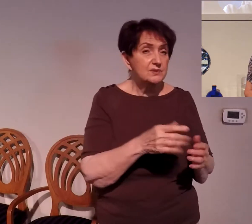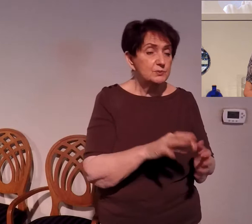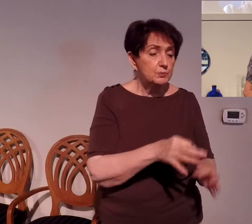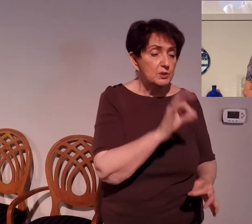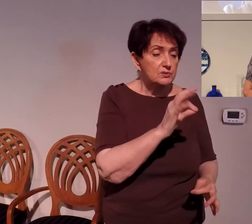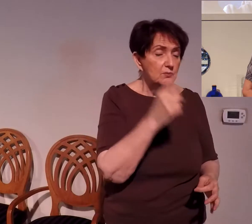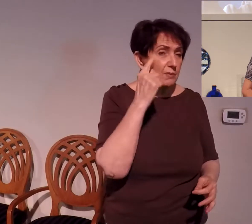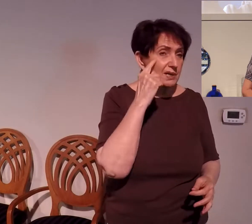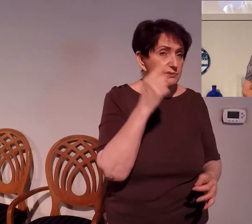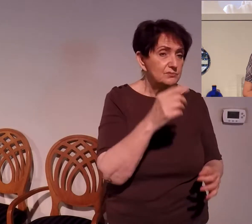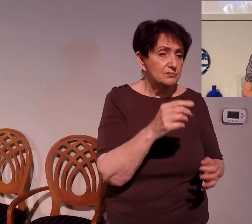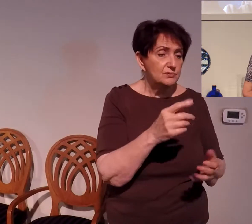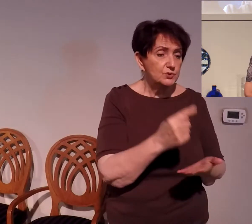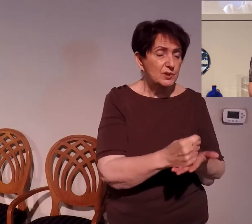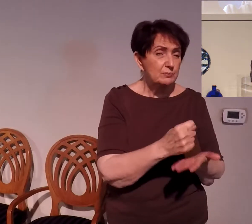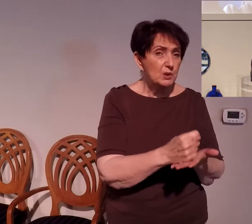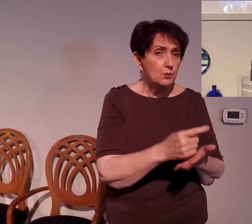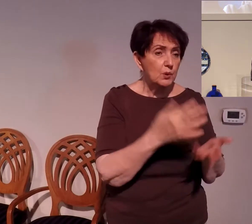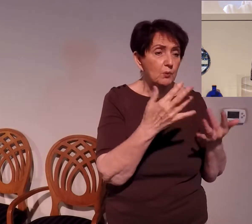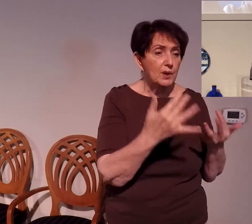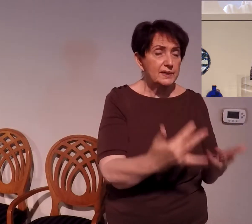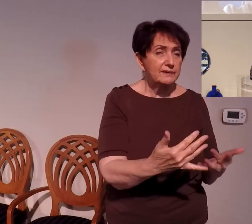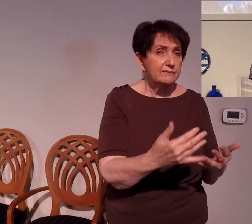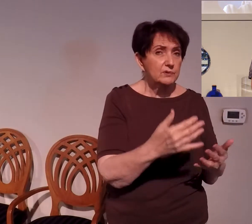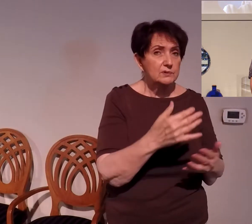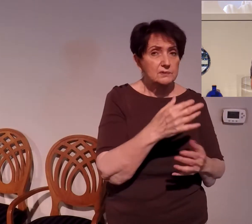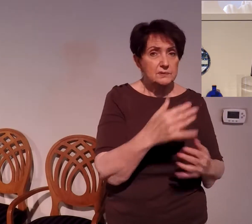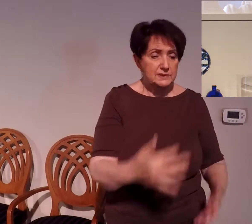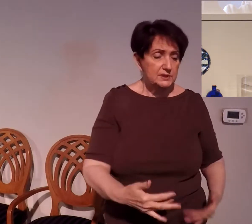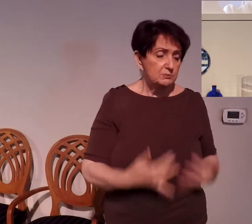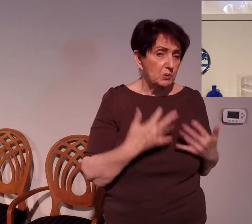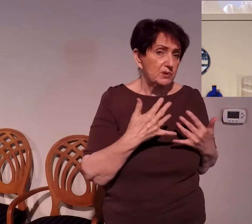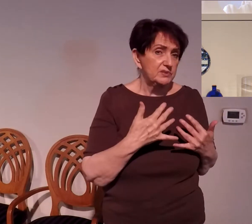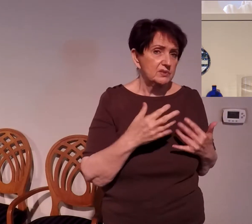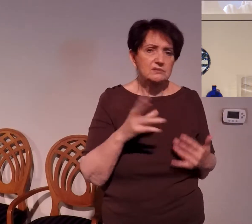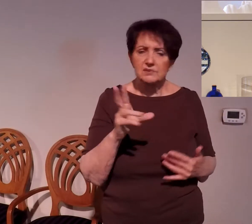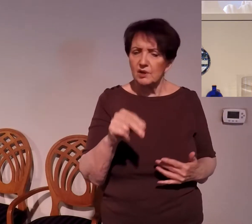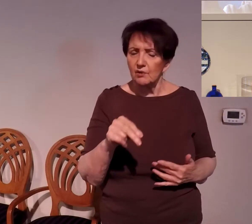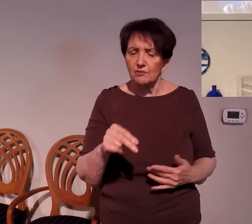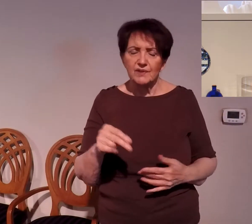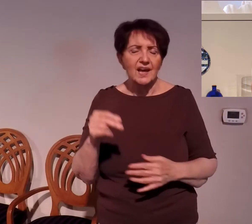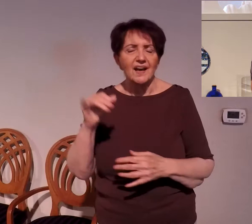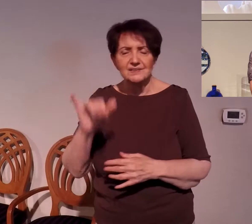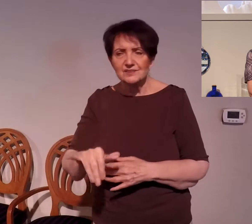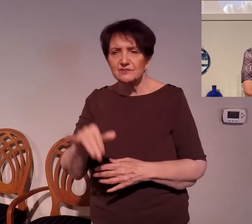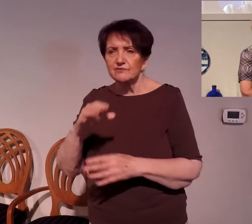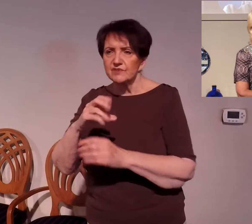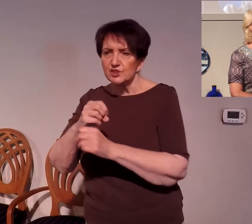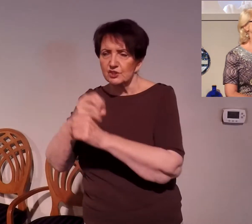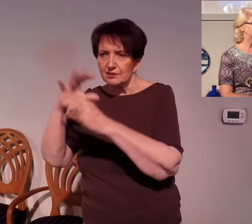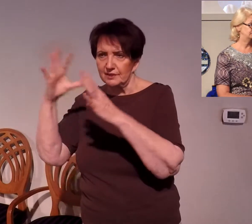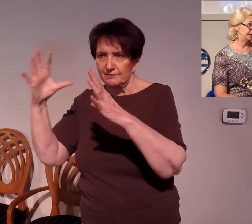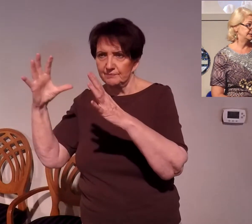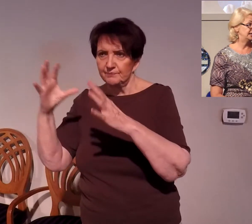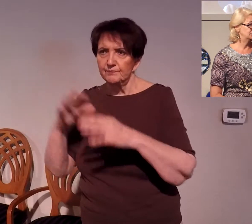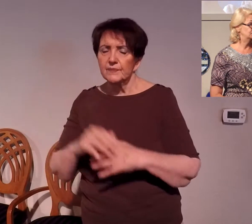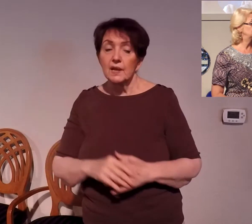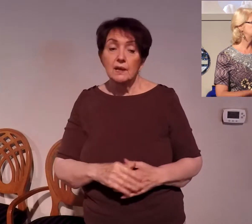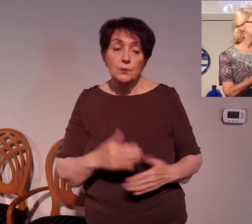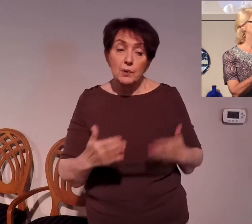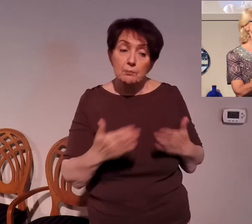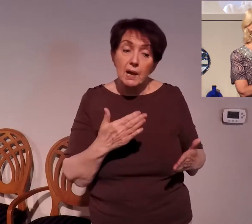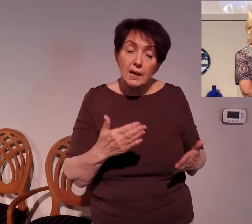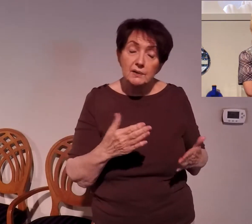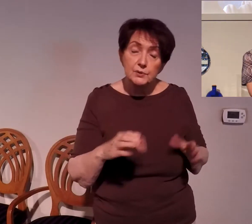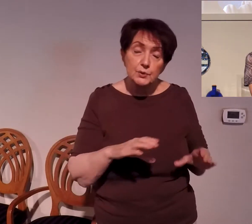wait for inspiration. No, that's what we do in visioning. And we may do it in meditation. If we do that kind of meditation,